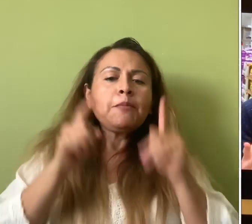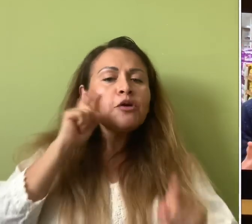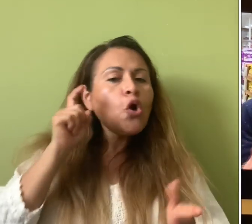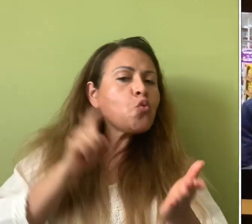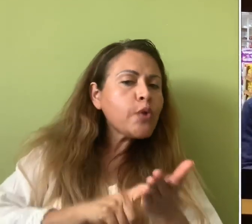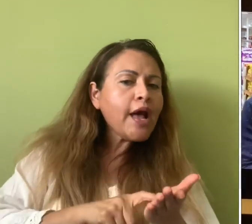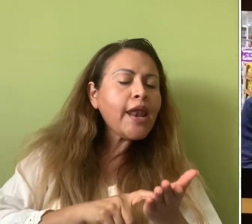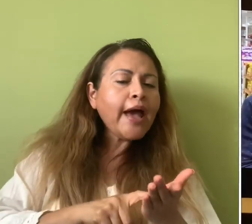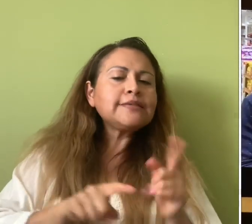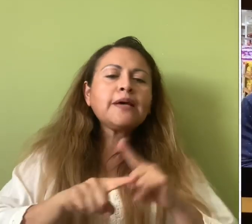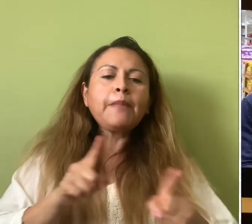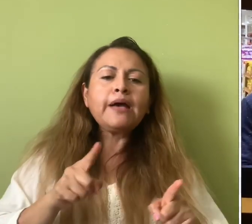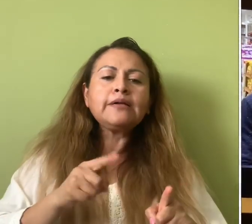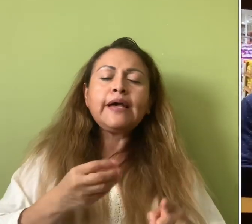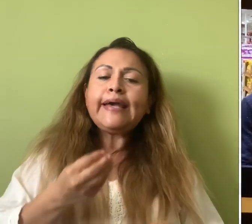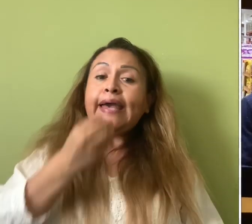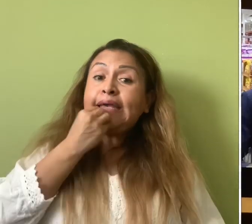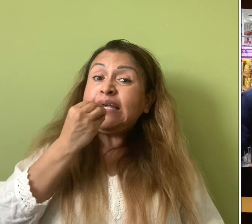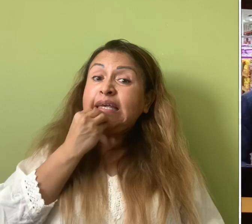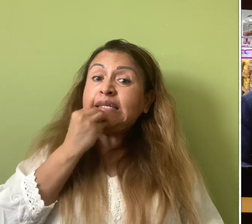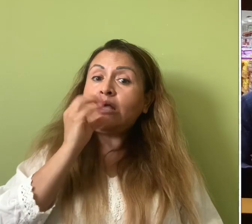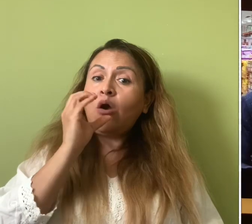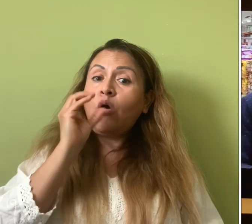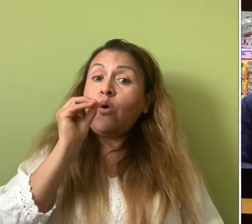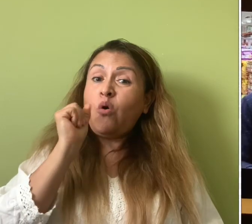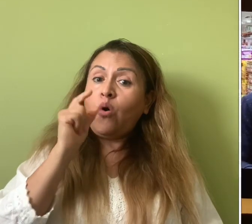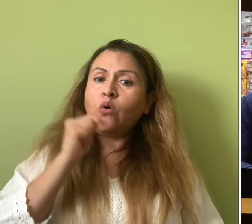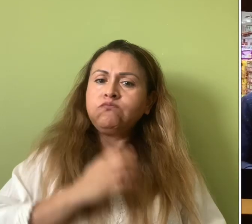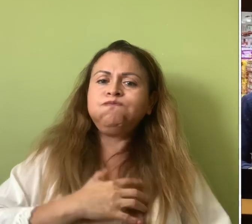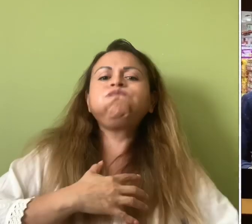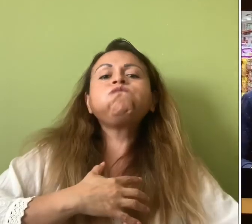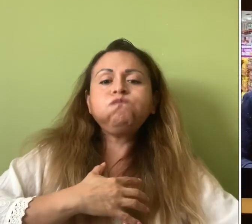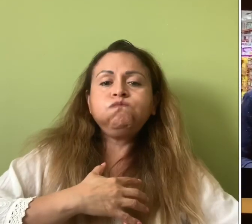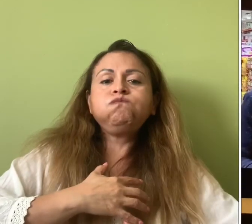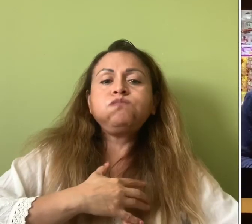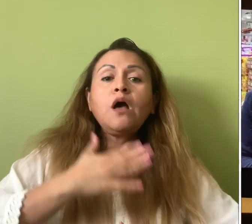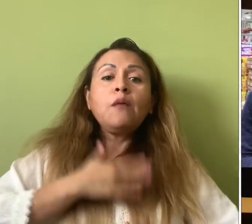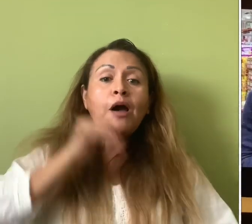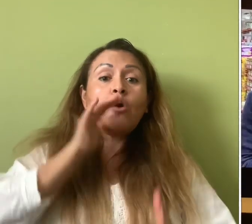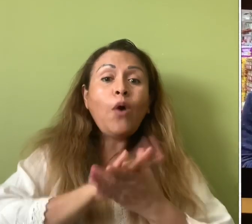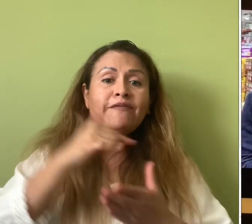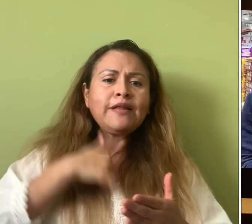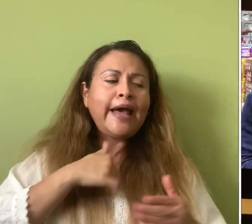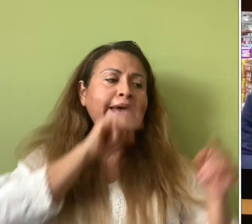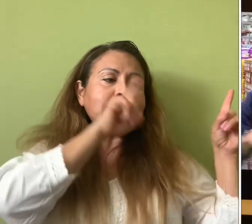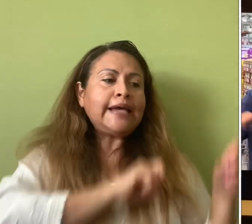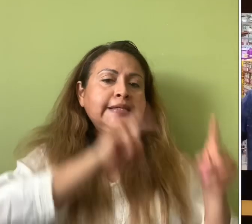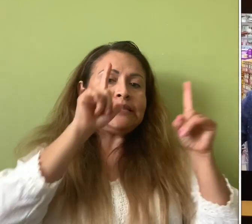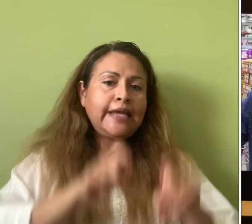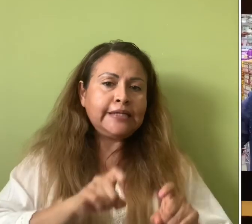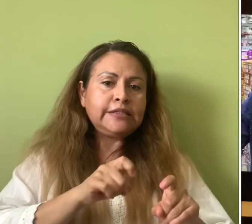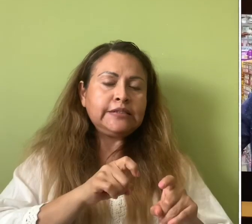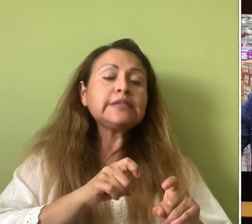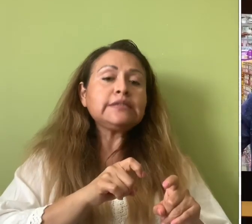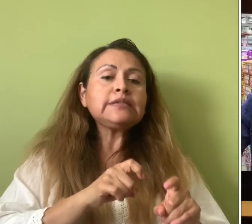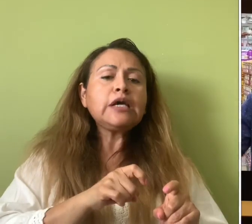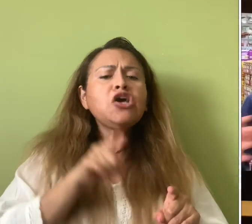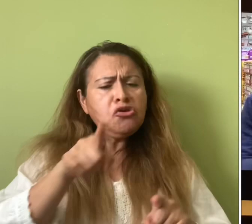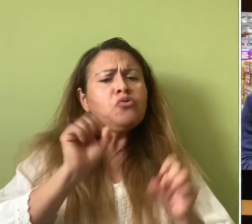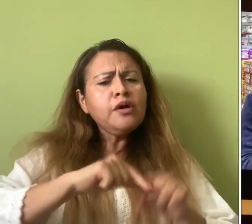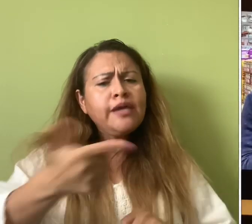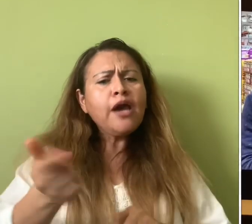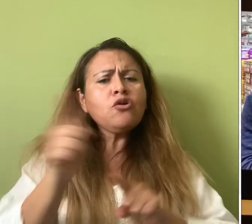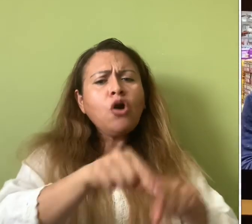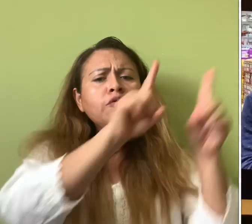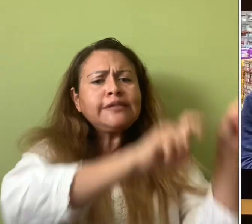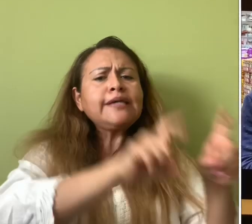might be intolerant to oats. Oats are very bloating. And my wife and I got tested like 2 years ago for food allergies. You can just go to a food